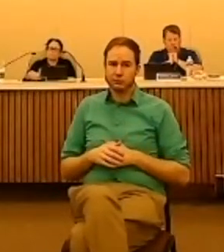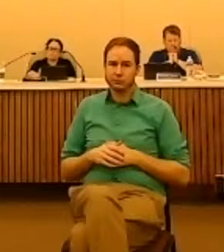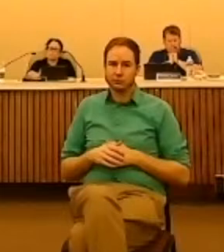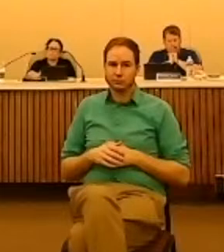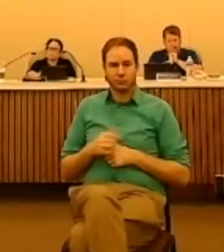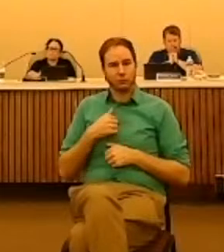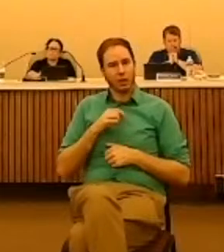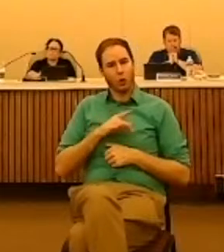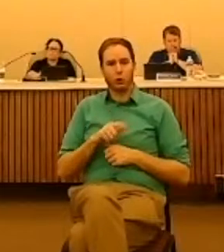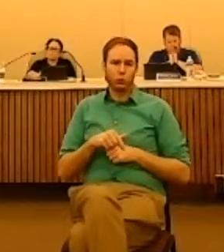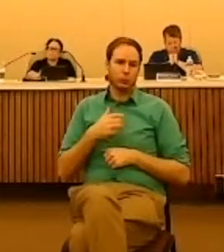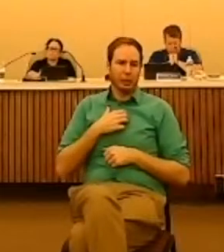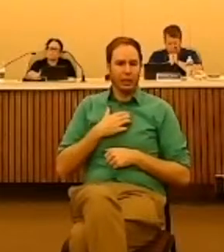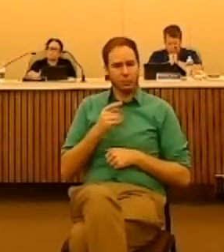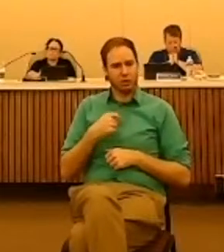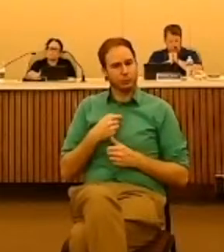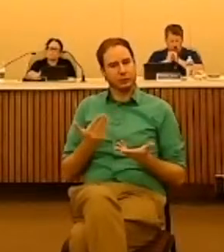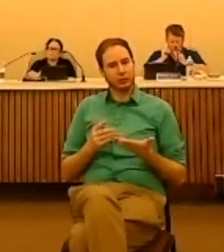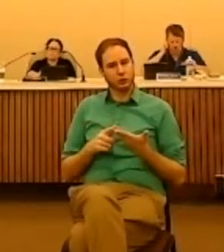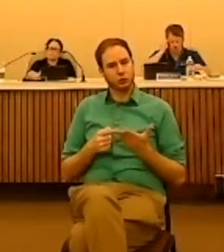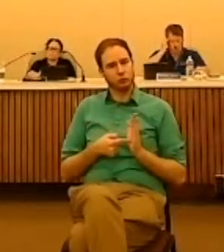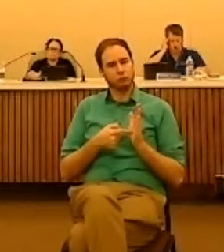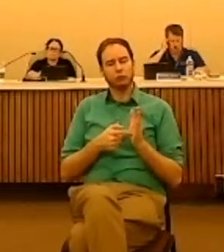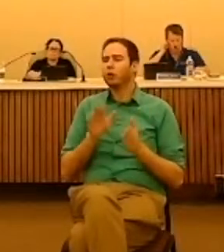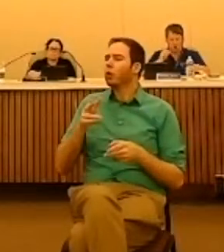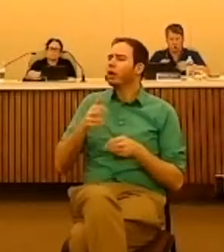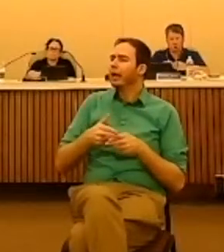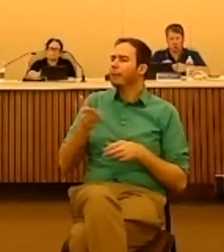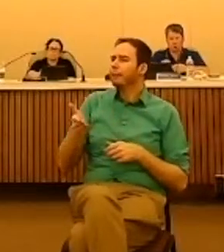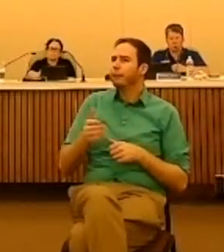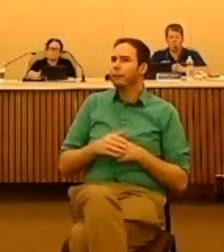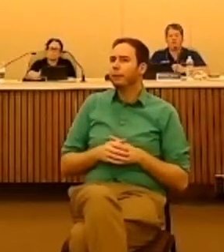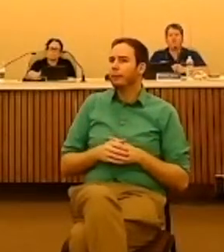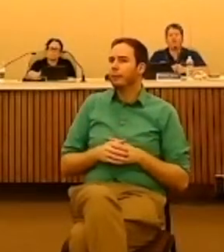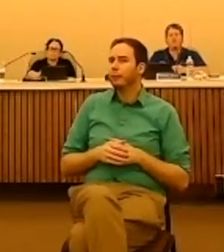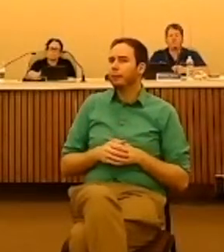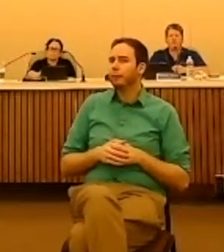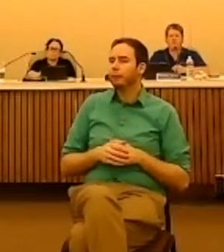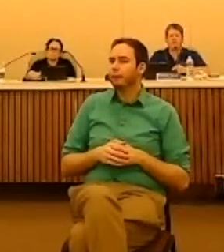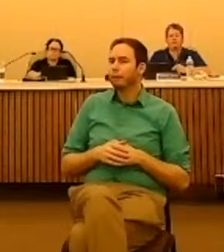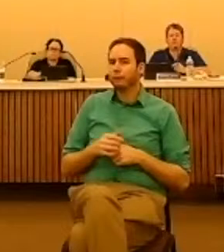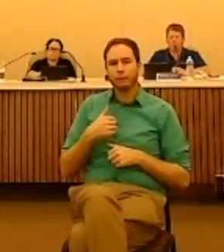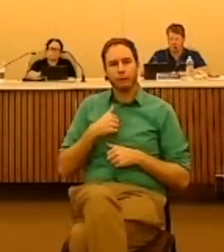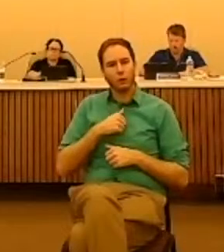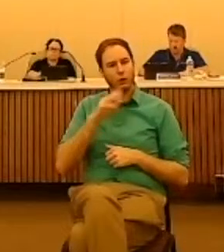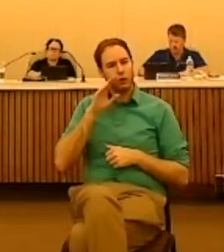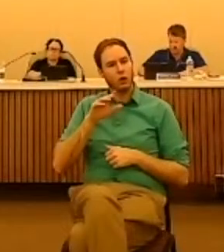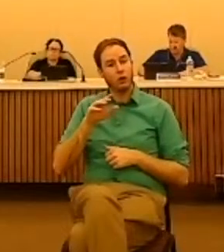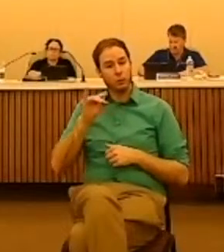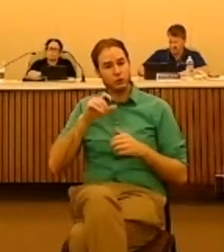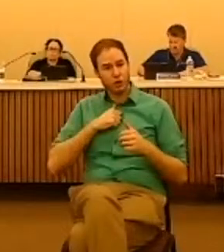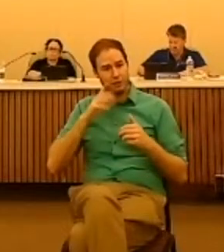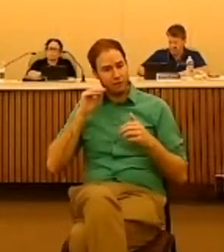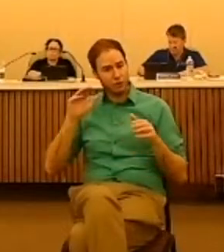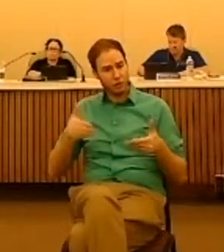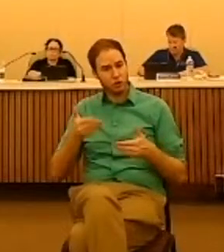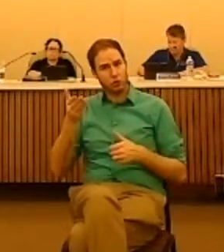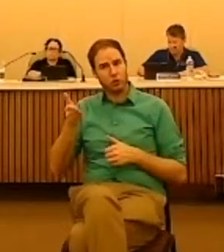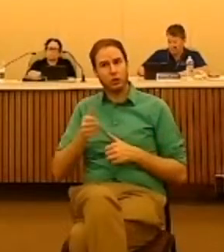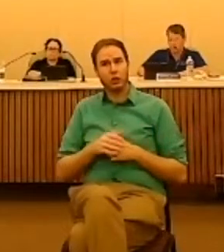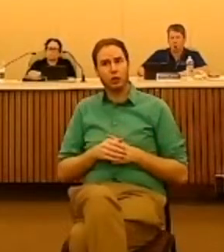I don't like to complain, but What was your name, sir? we got to do something about authors. I know Did that. you introduce yourself, by